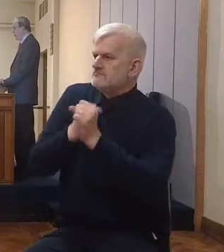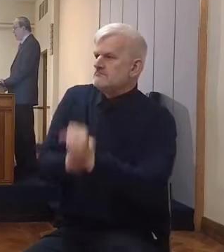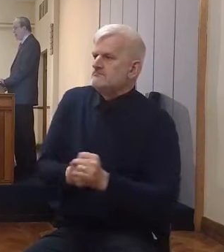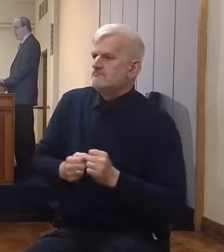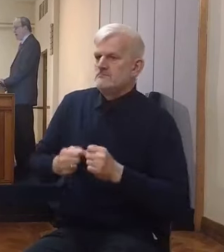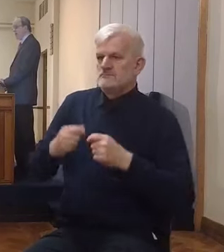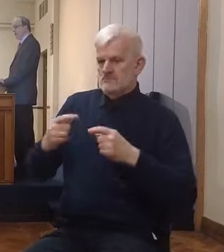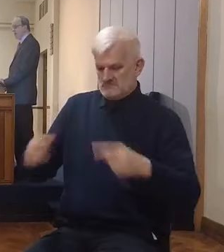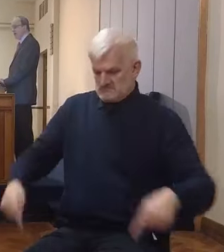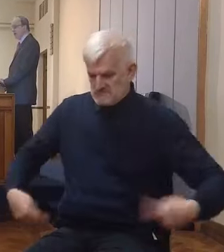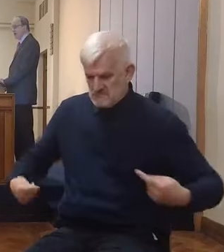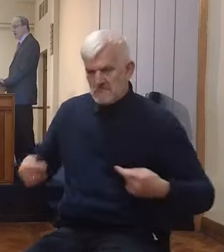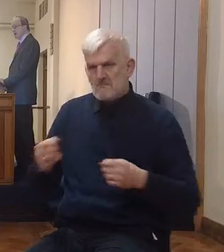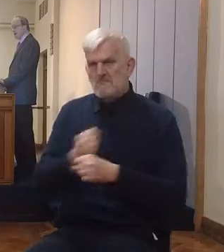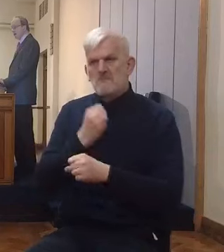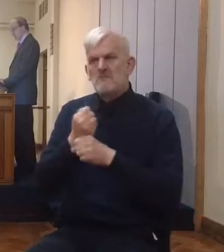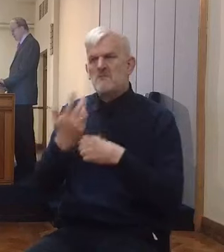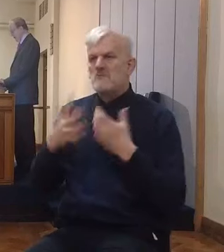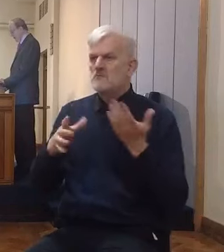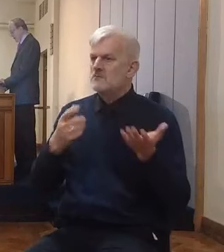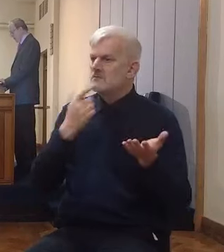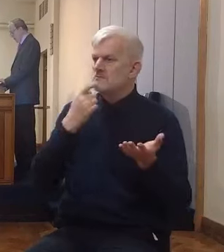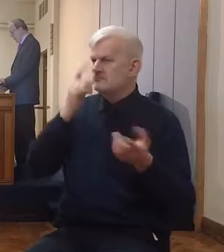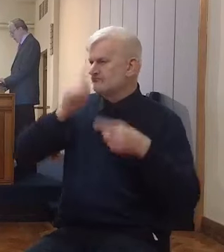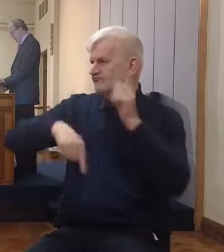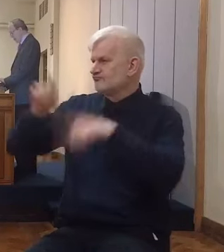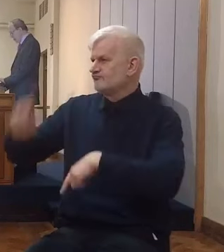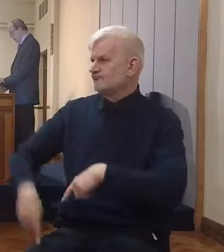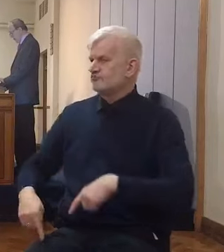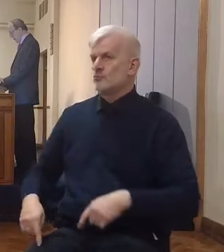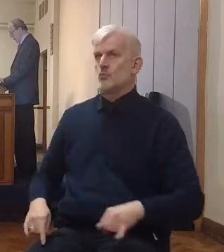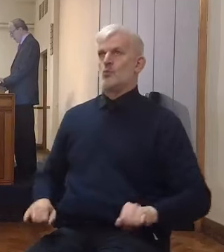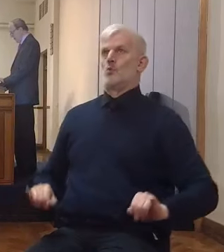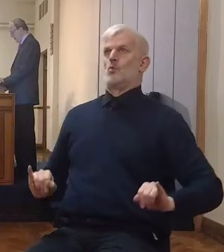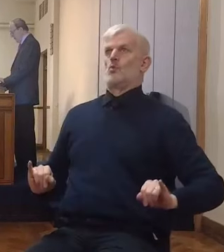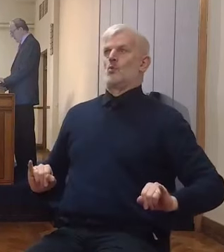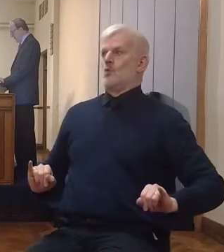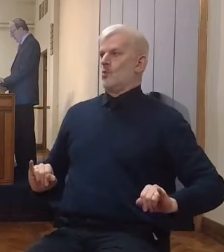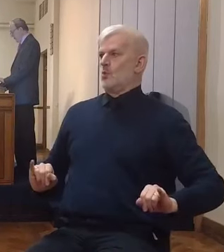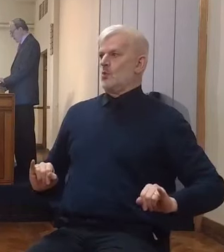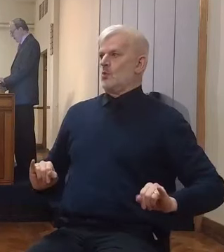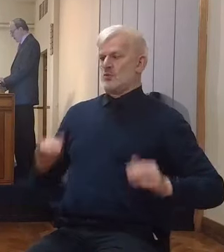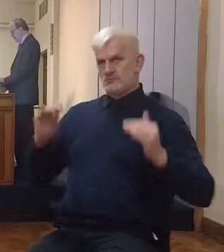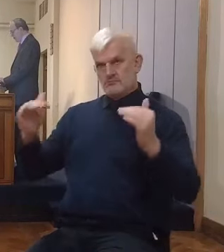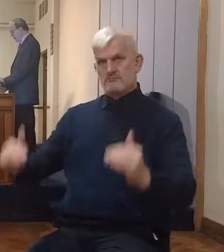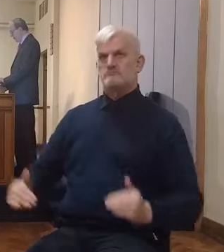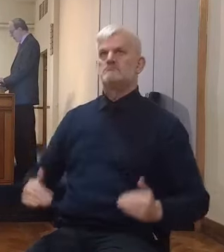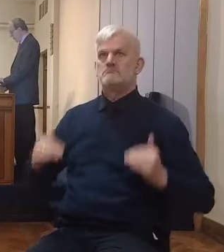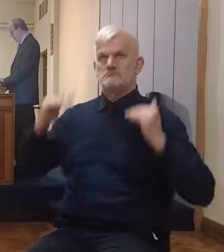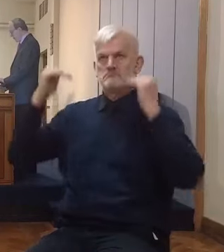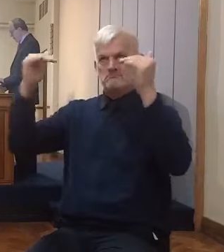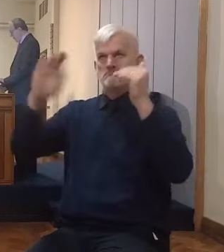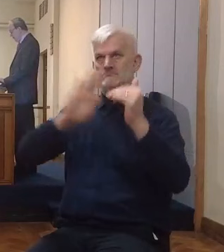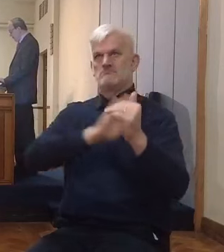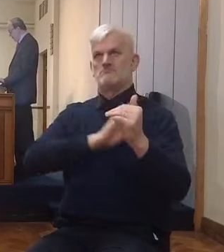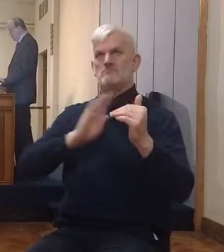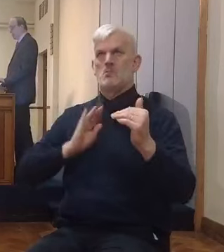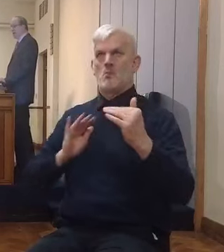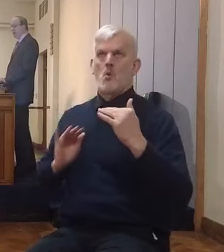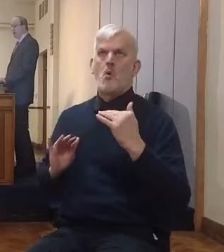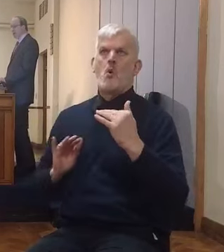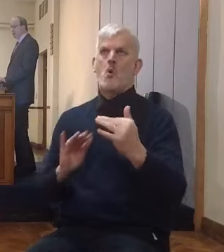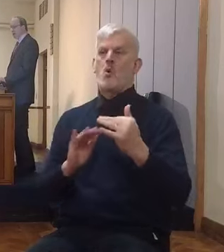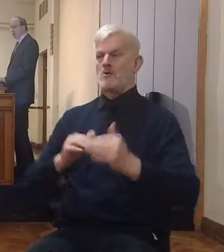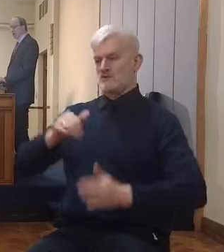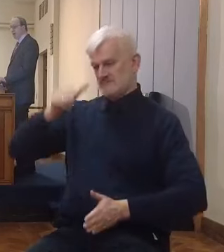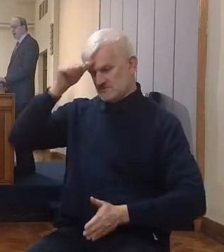chariots, iron chariots, and so on. So much more sophisticated equipment of war. And these people